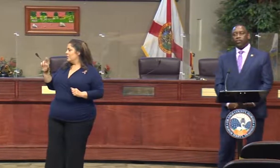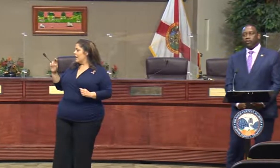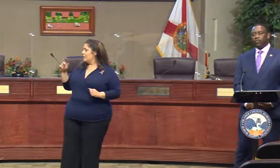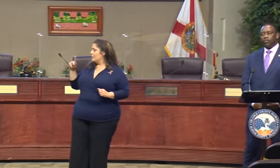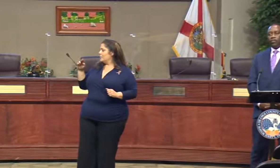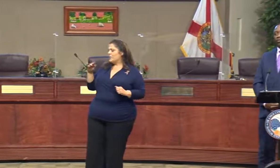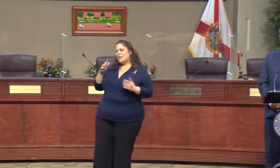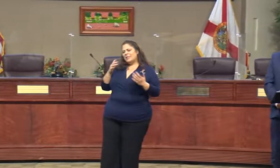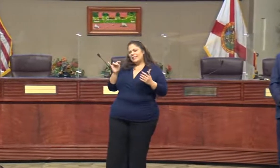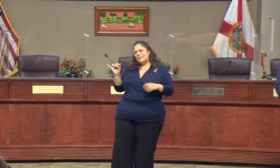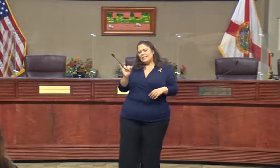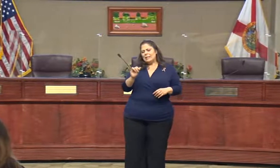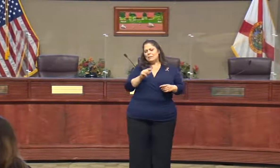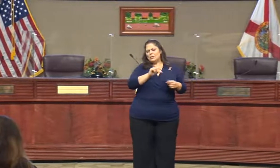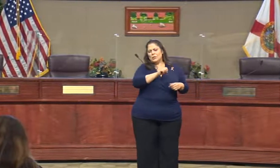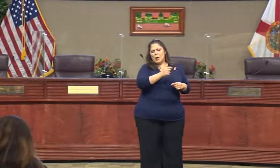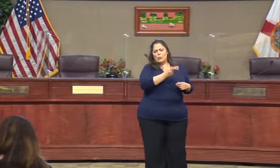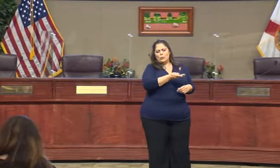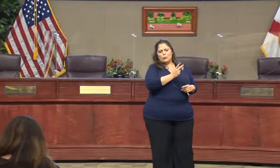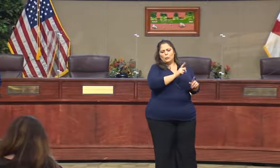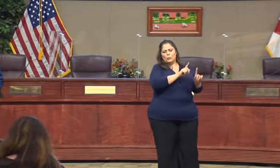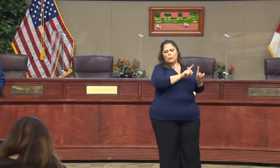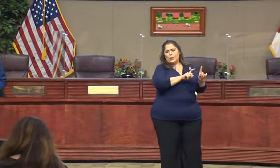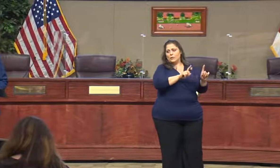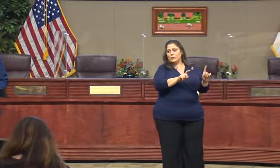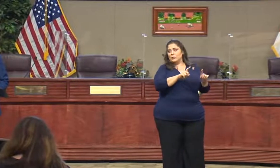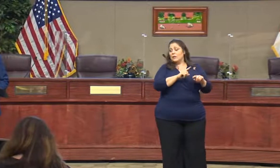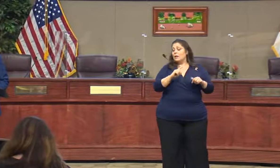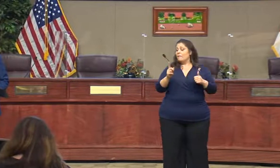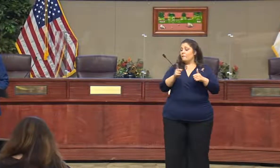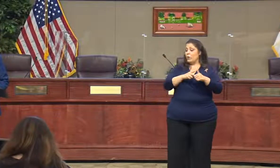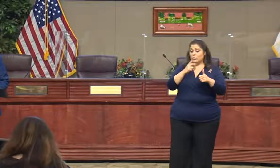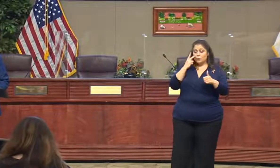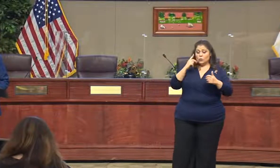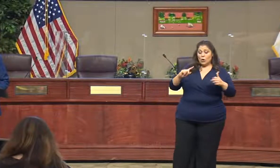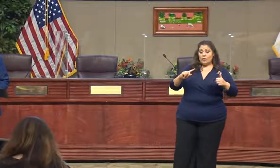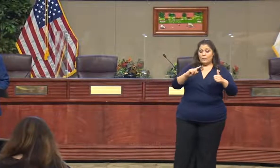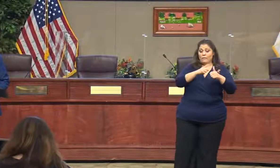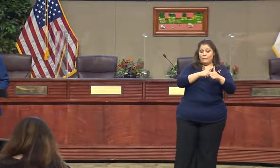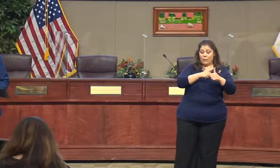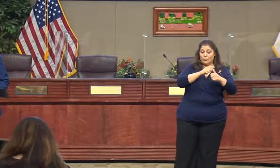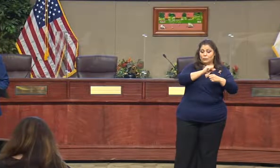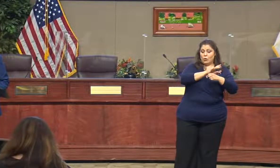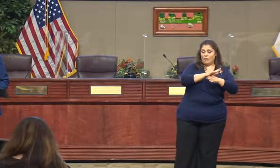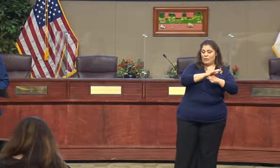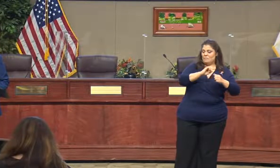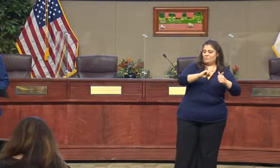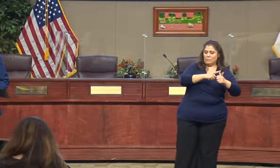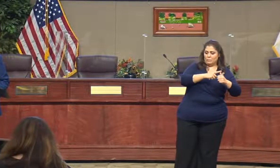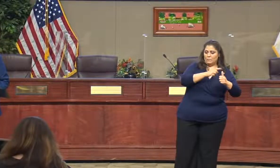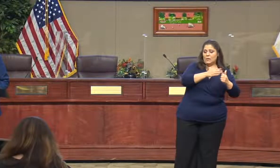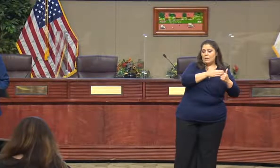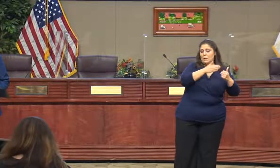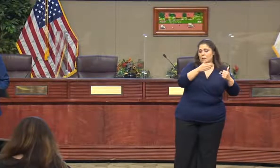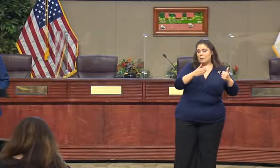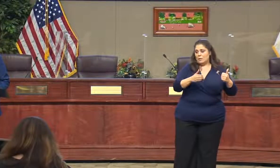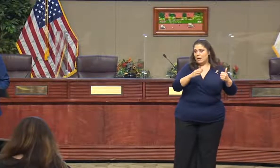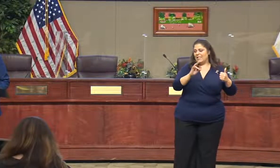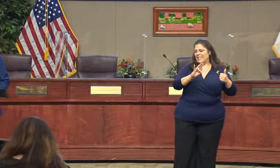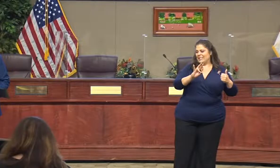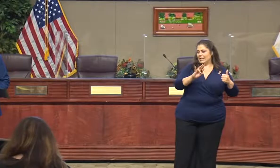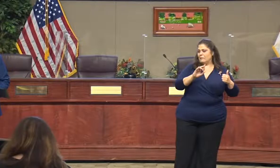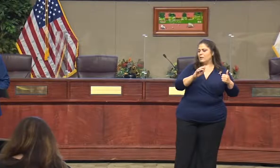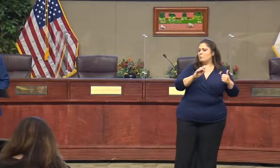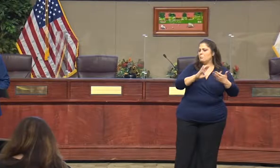of the previous two questions. First we saw the original strain of COVID-19, then we saw B.1.1.7 become the dominant variant. Now we're seeing